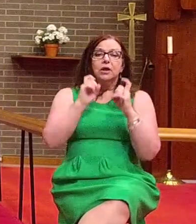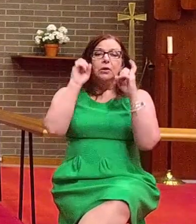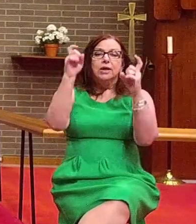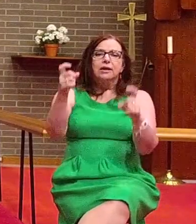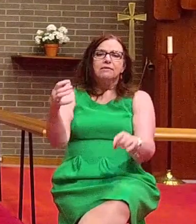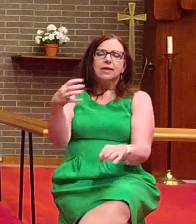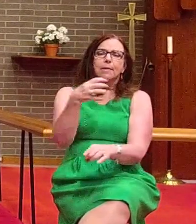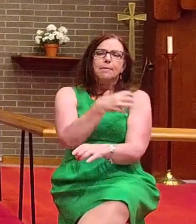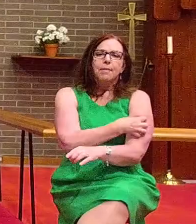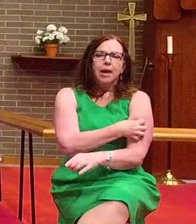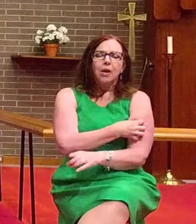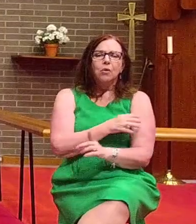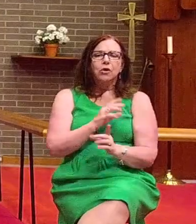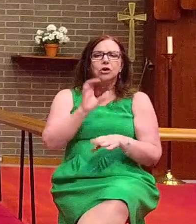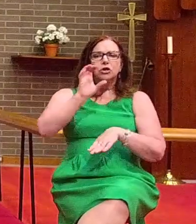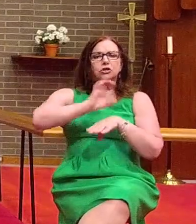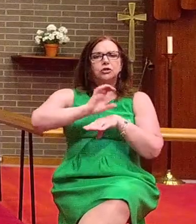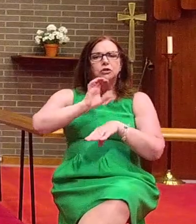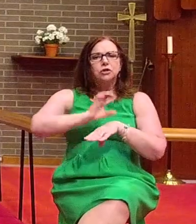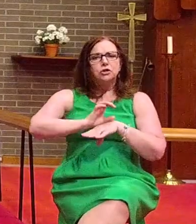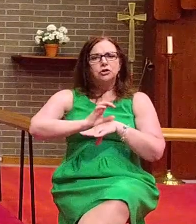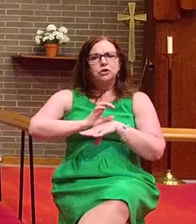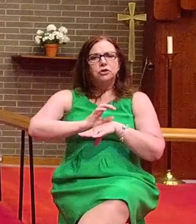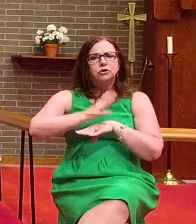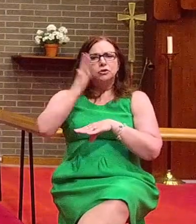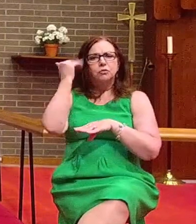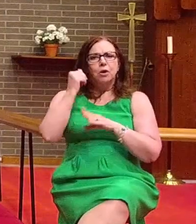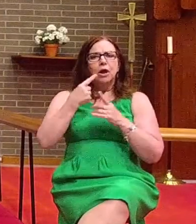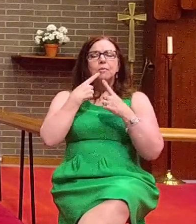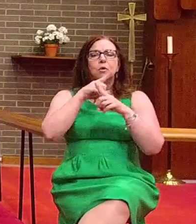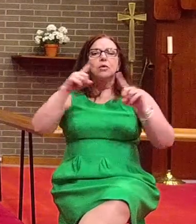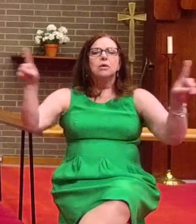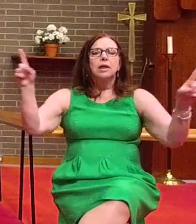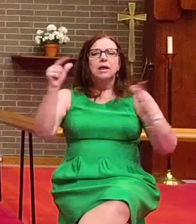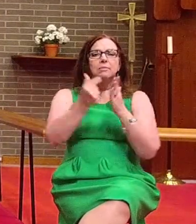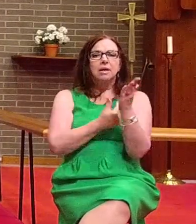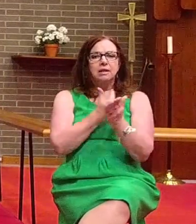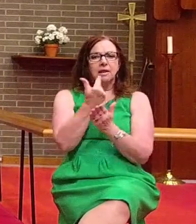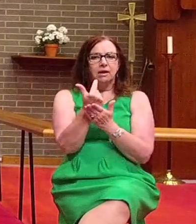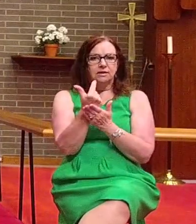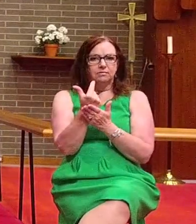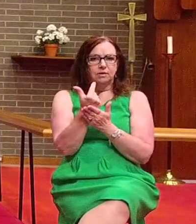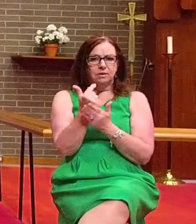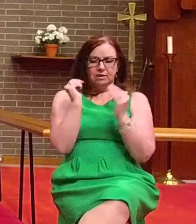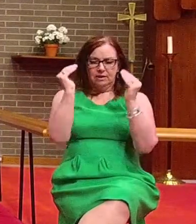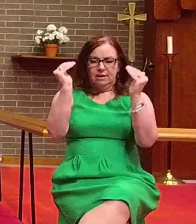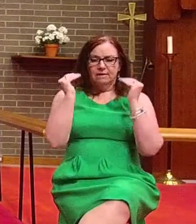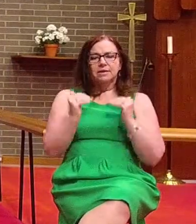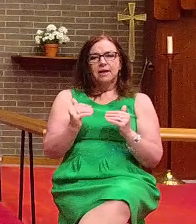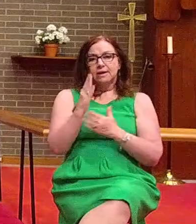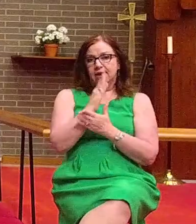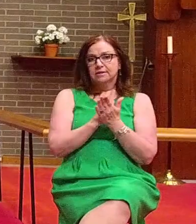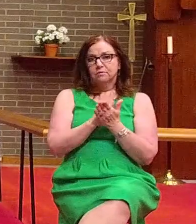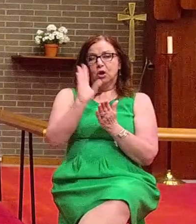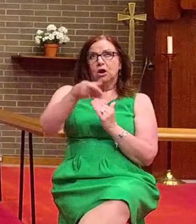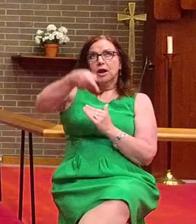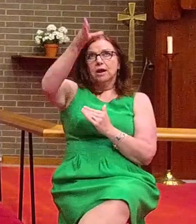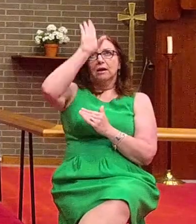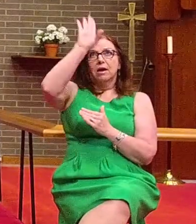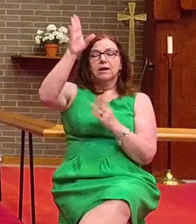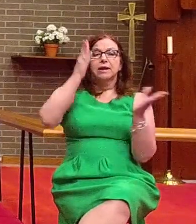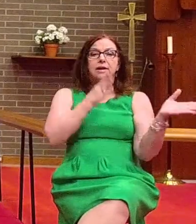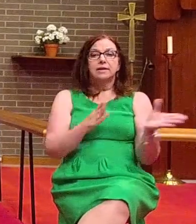the church to proclaim the gospel. The next step in God's great